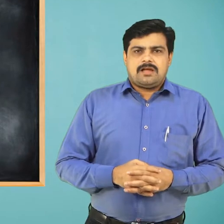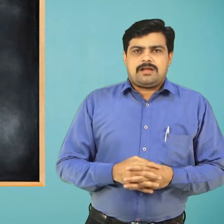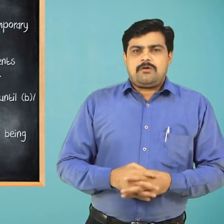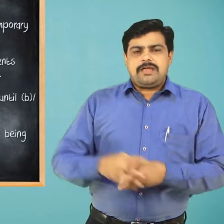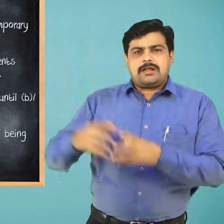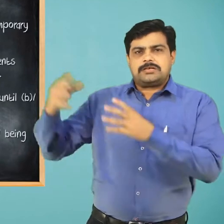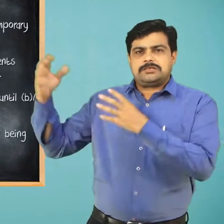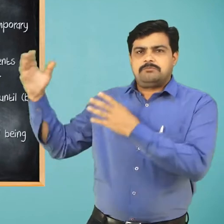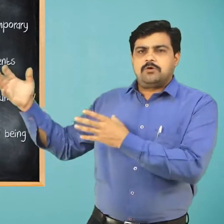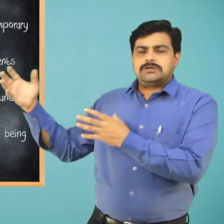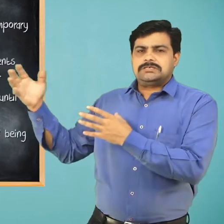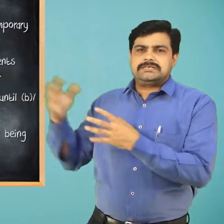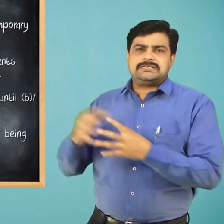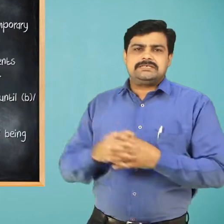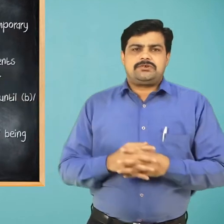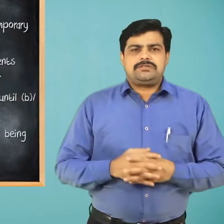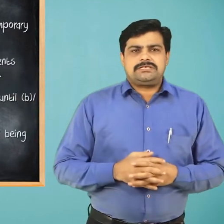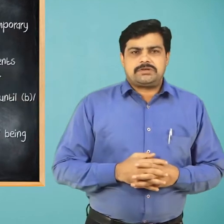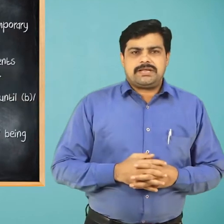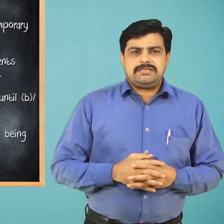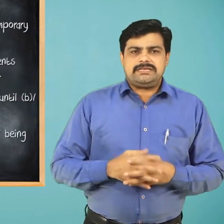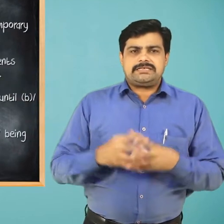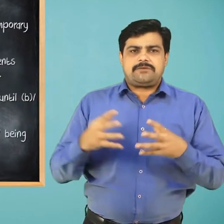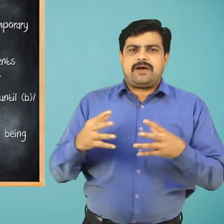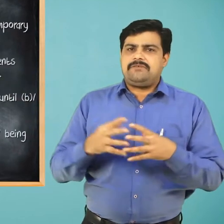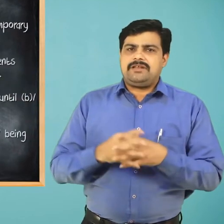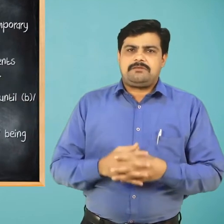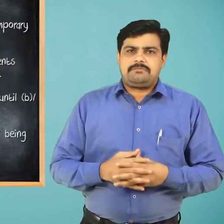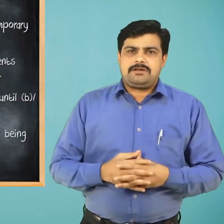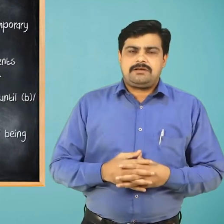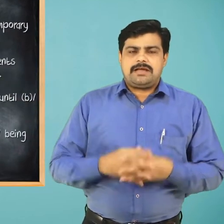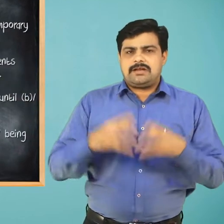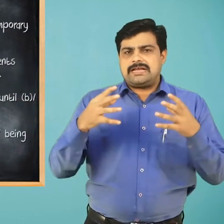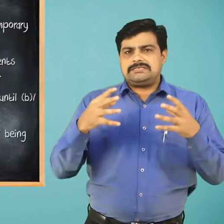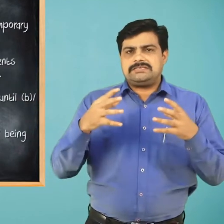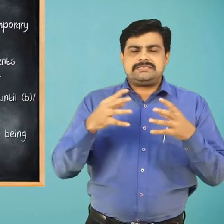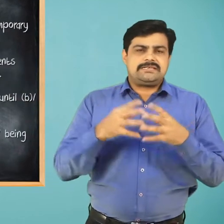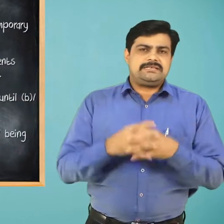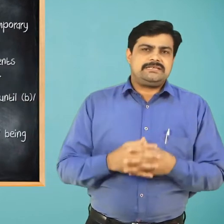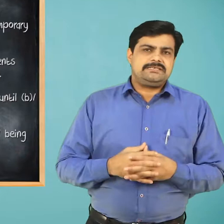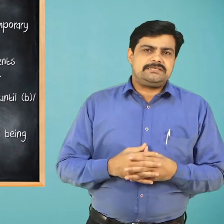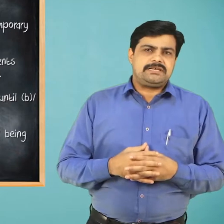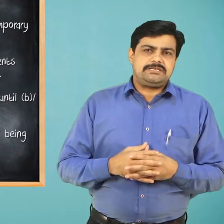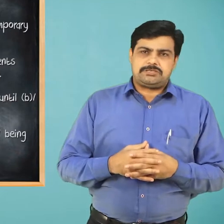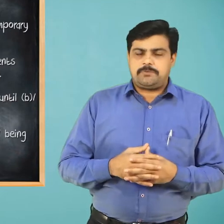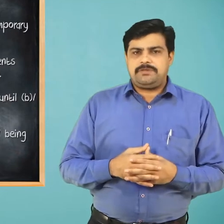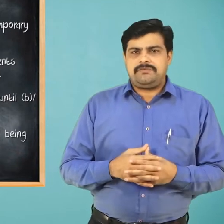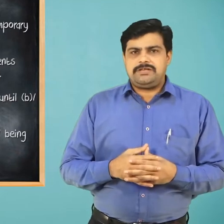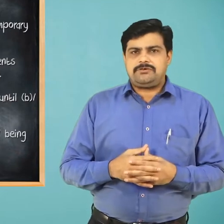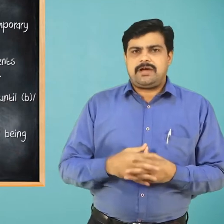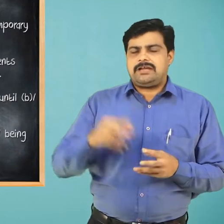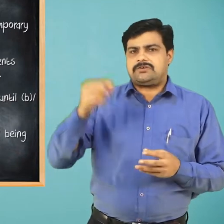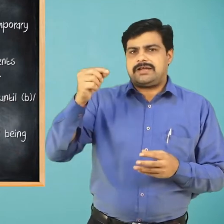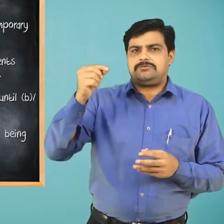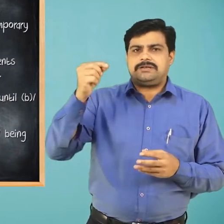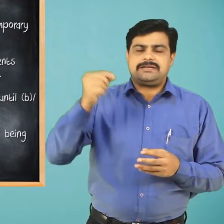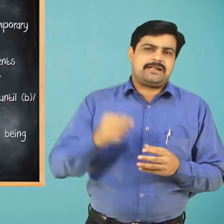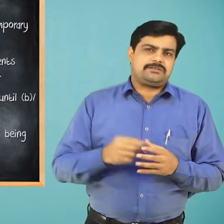Now here are some more sentences on the screen. These are 5 in number. Analyze these sentences, stop the video and try to detect